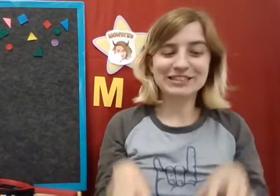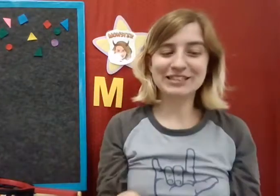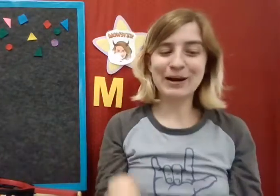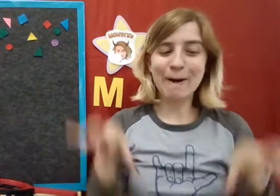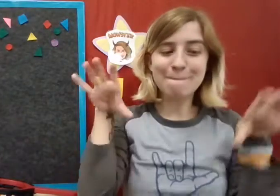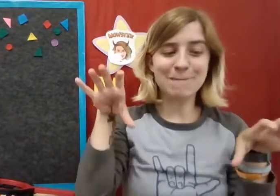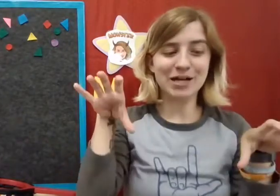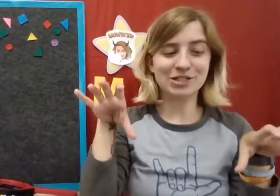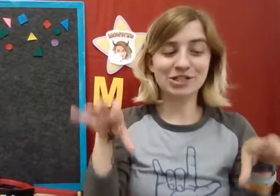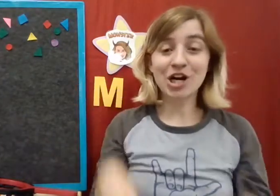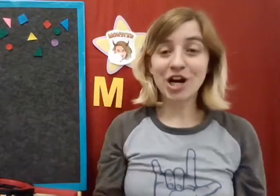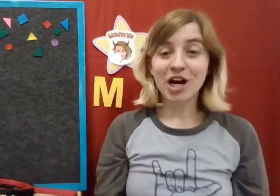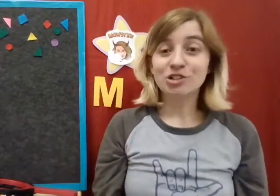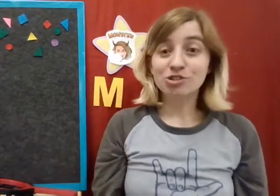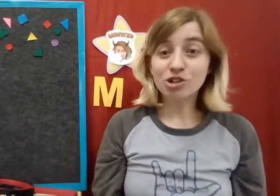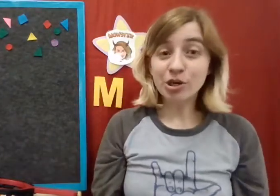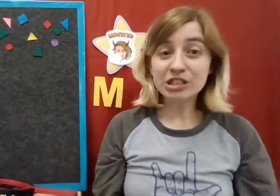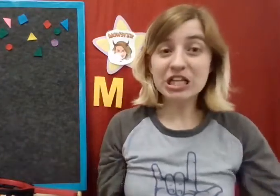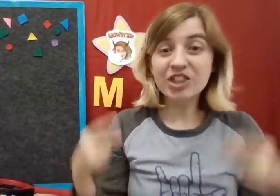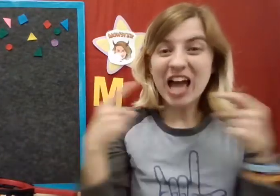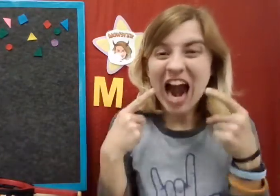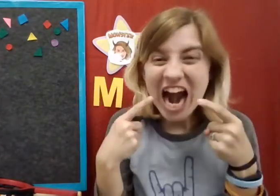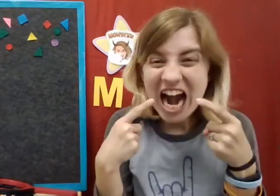Monster, monster, show your teeth.